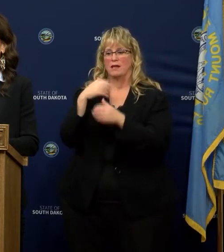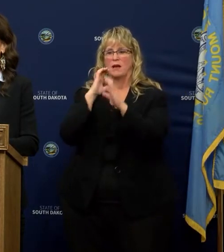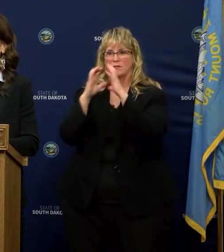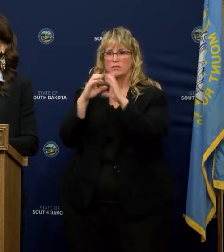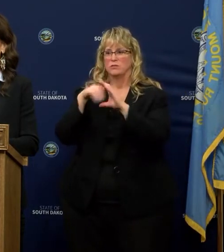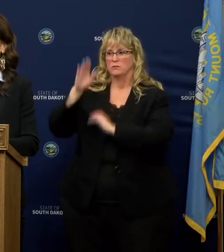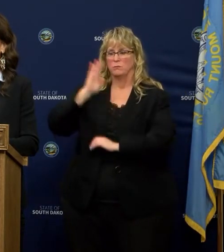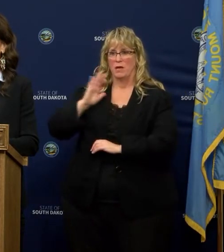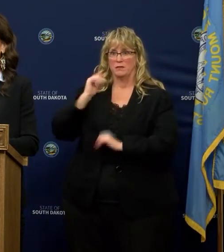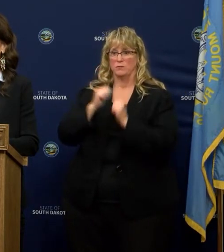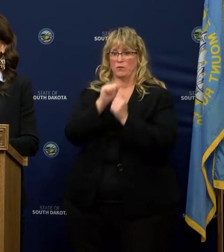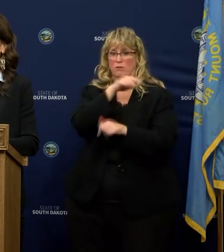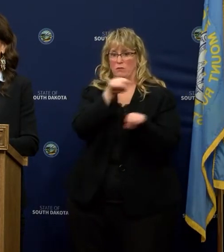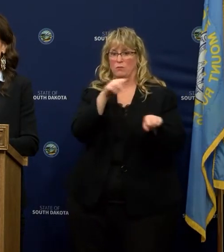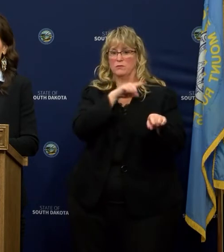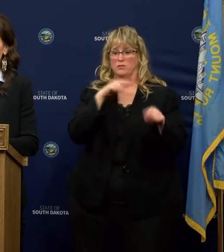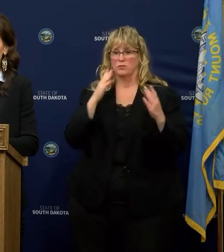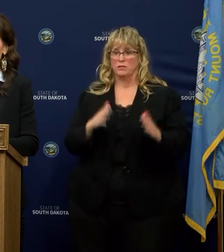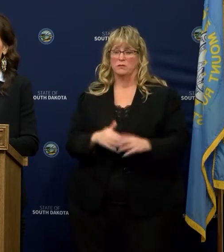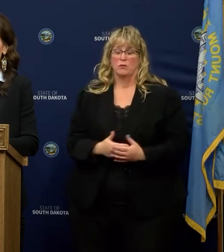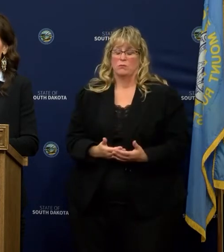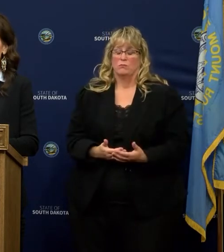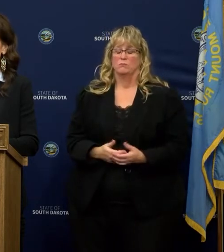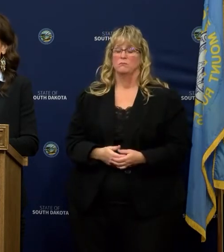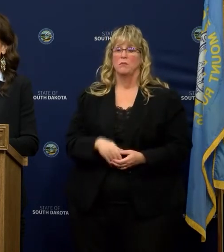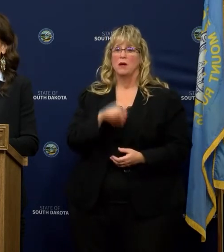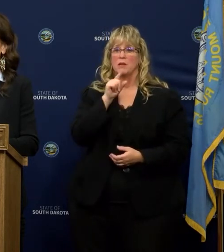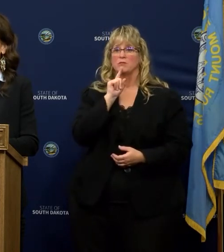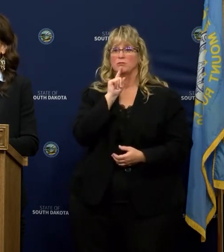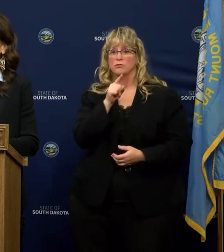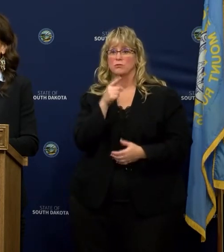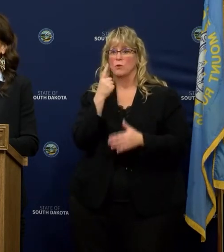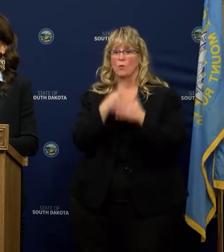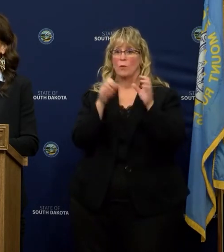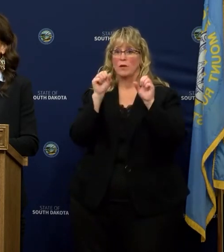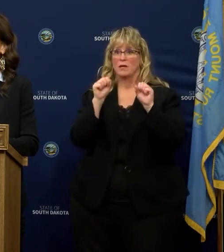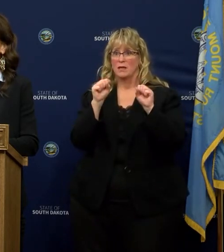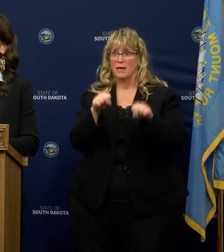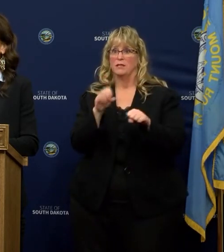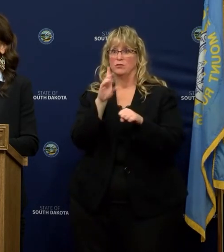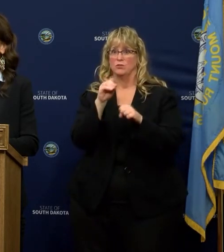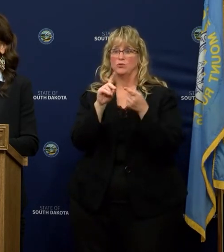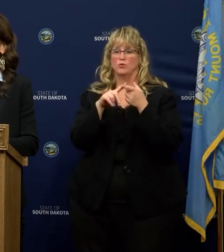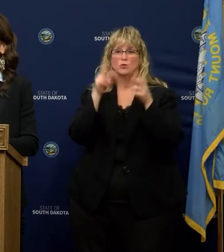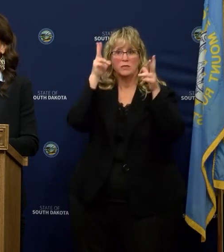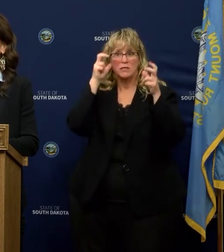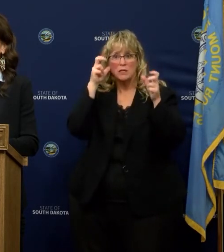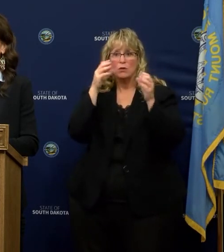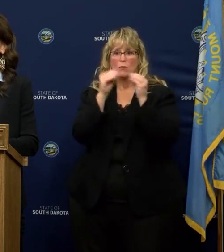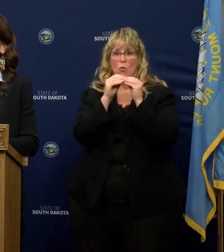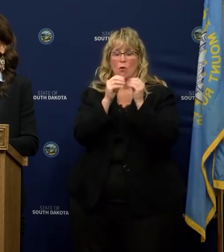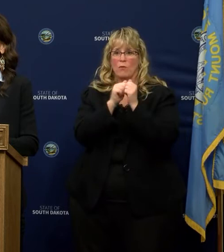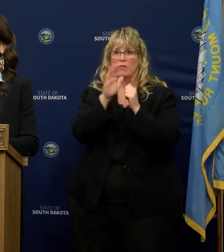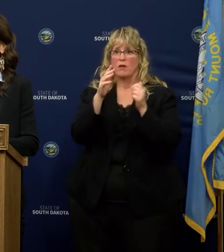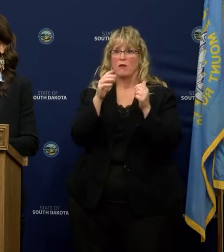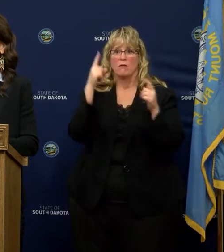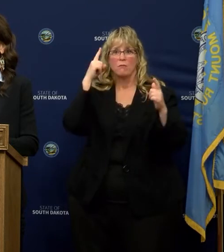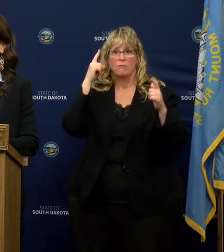the past, and so I'm not certain what else we could potentially do to hear more from them and their thoughts